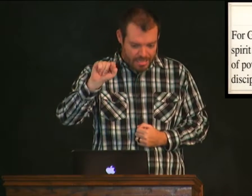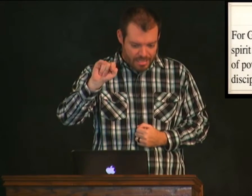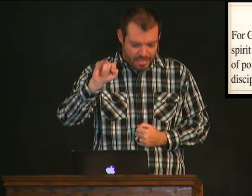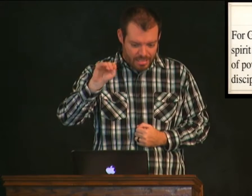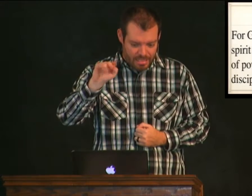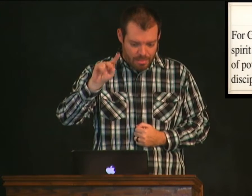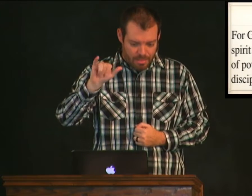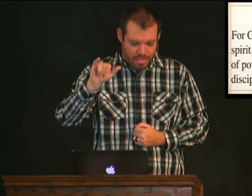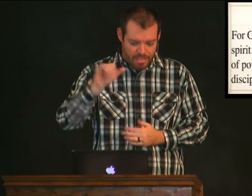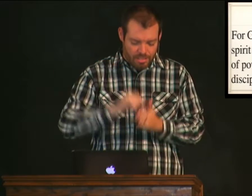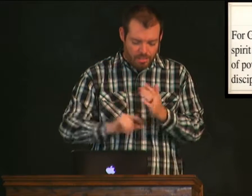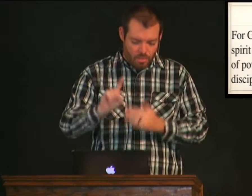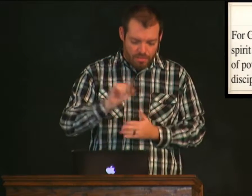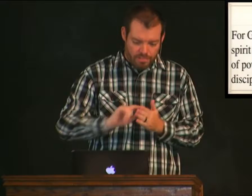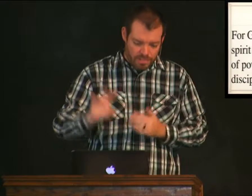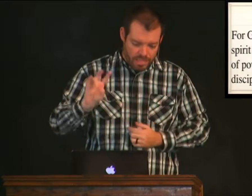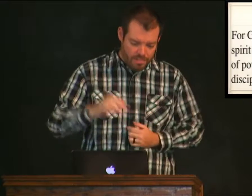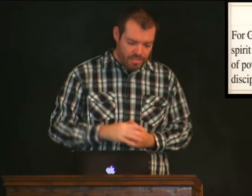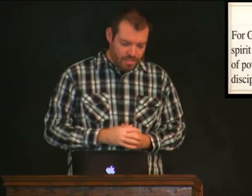Second,